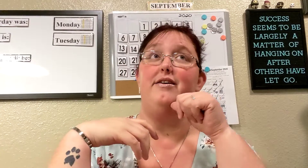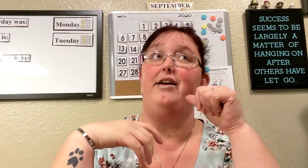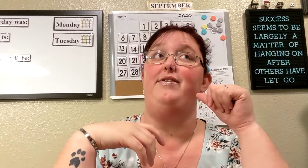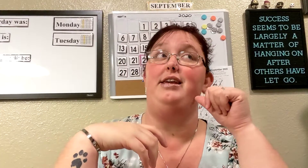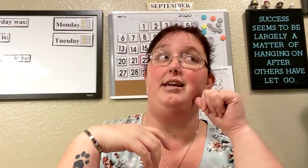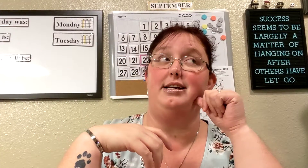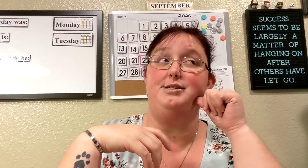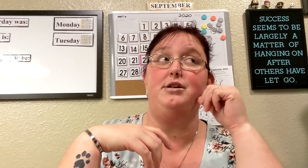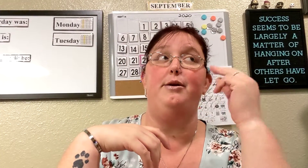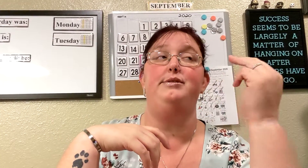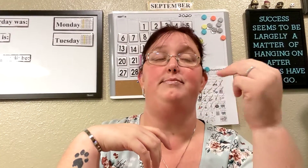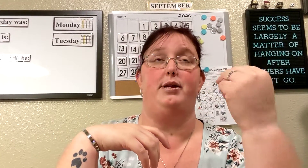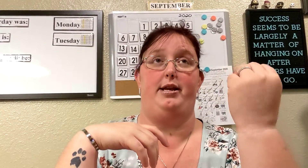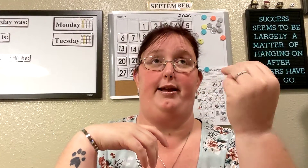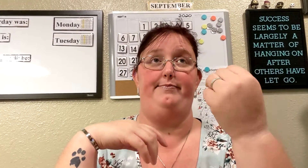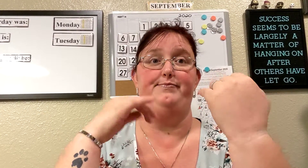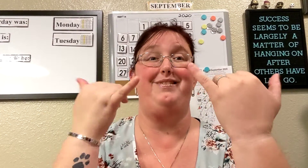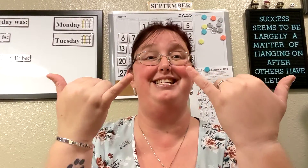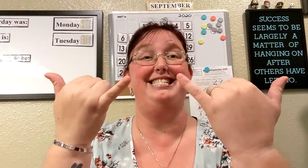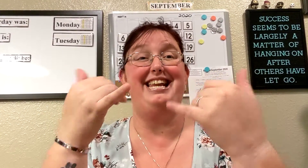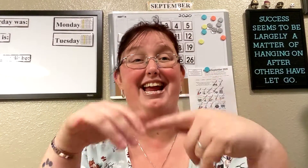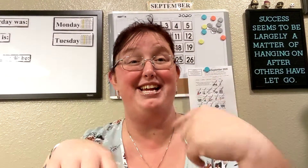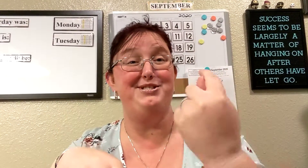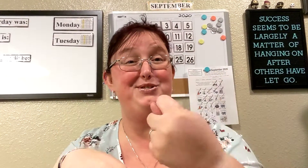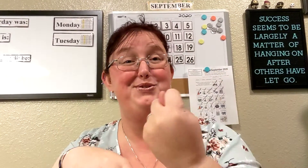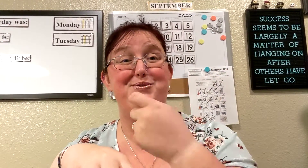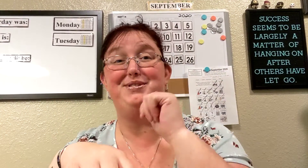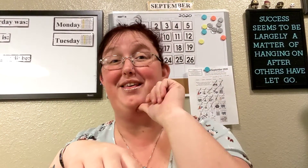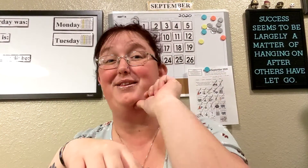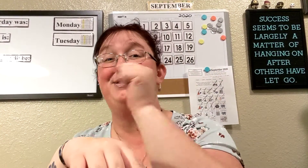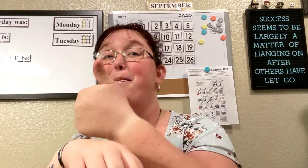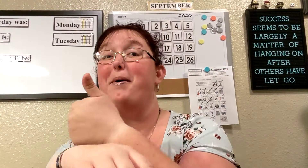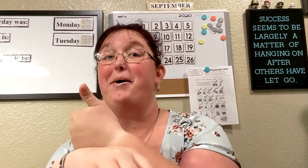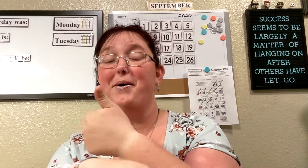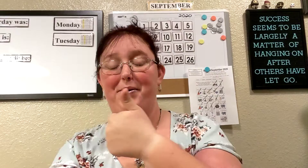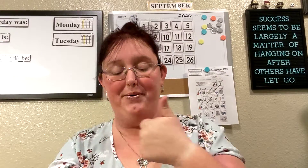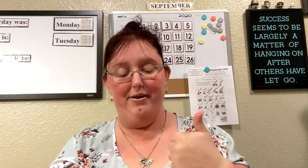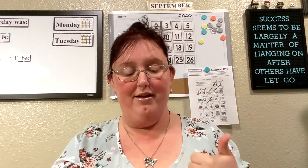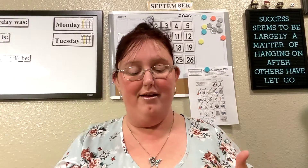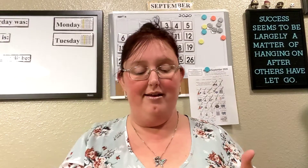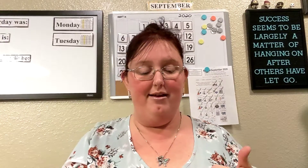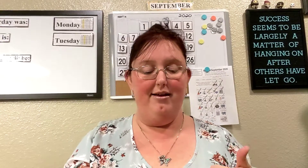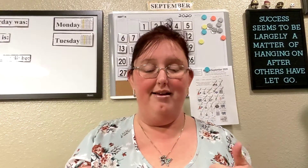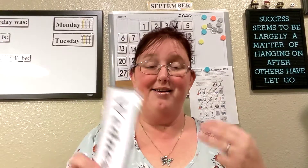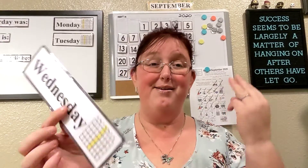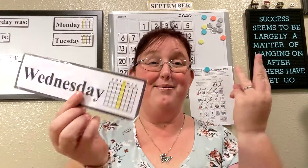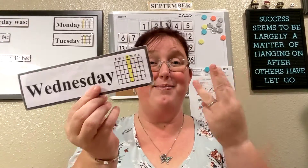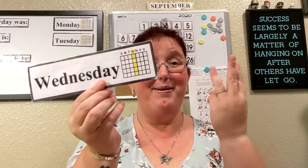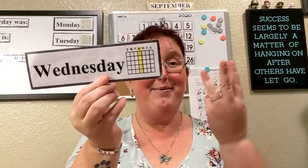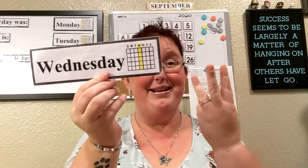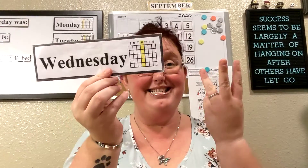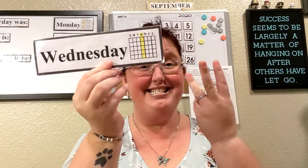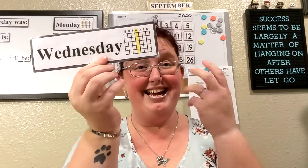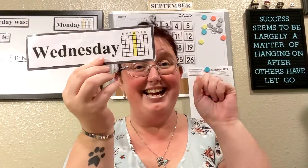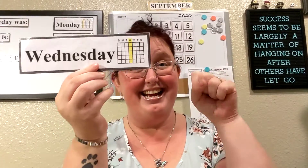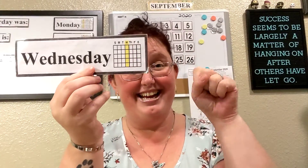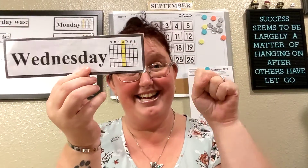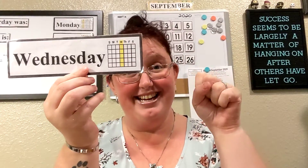If yesterday was Monday and today is Tuesday, then tomorrow will be Wednesday.